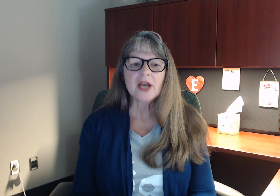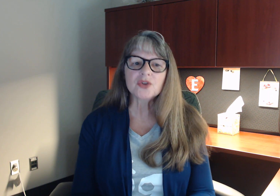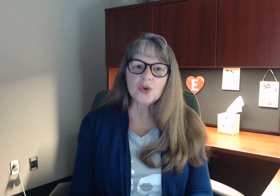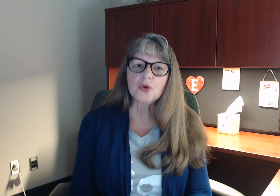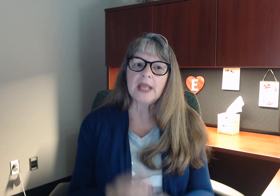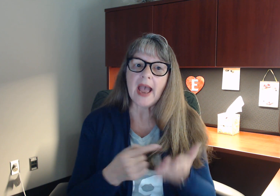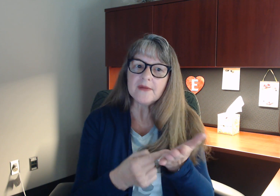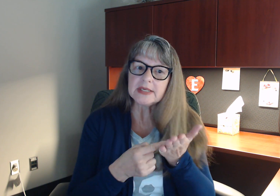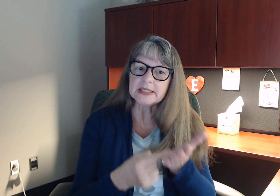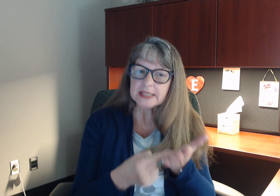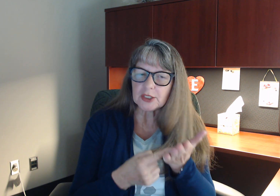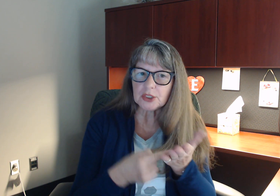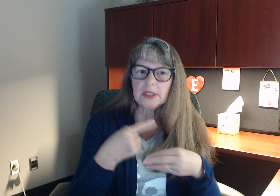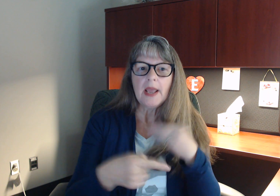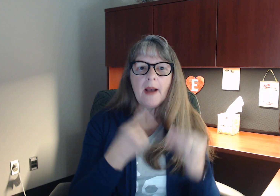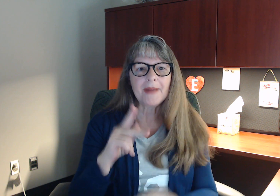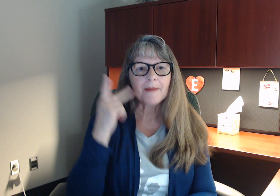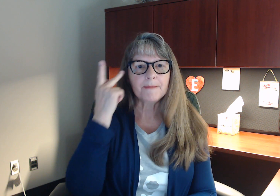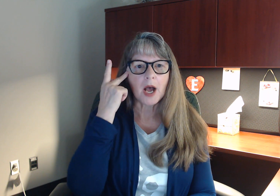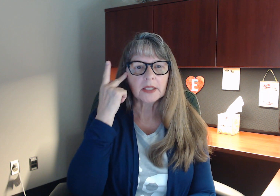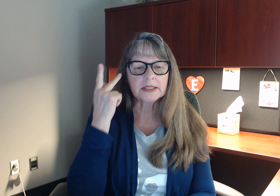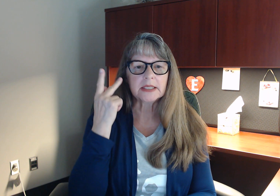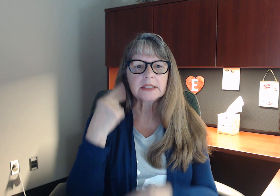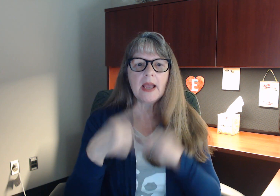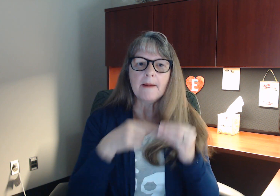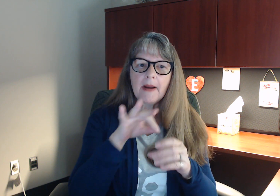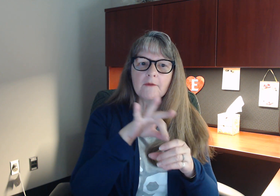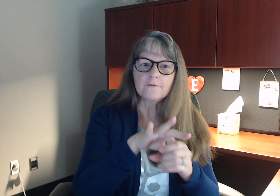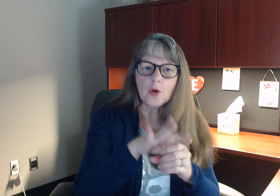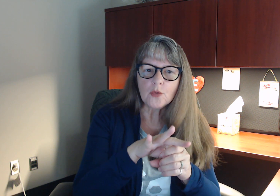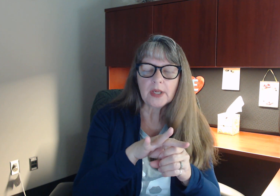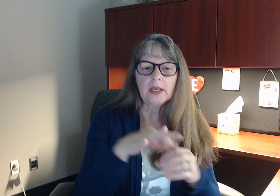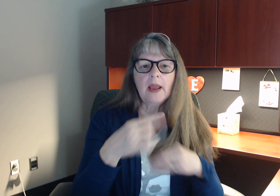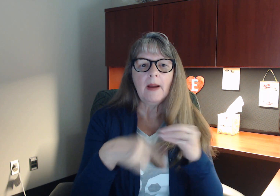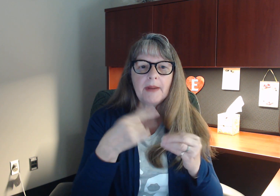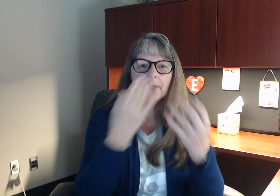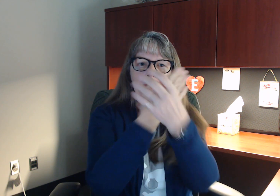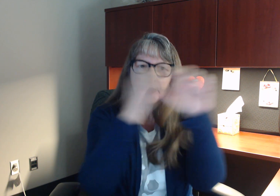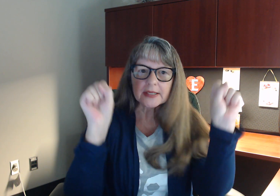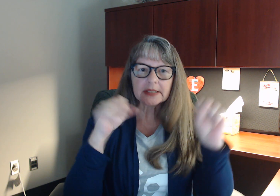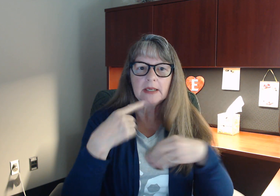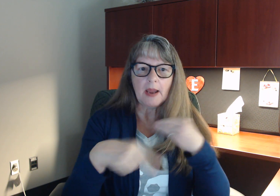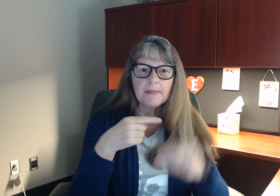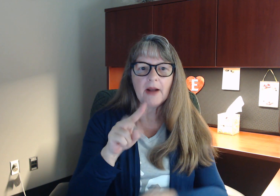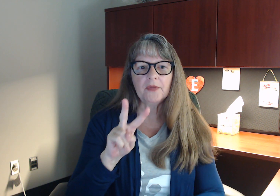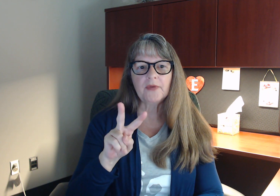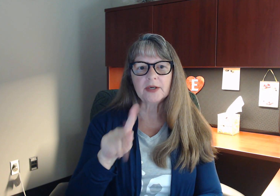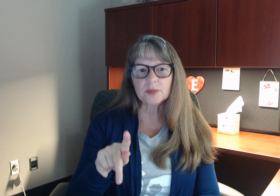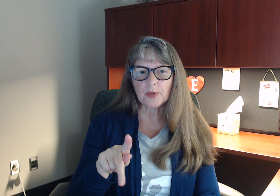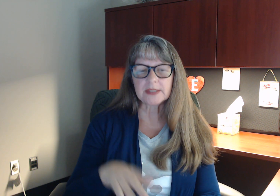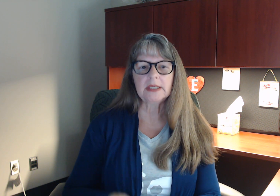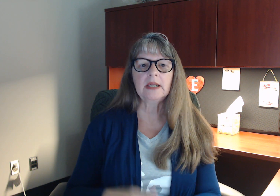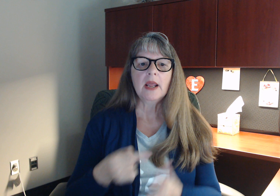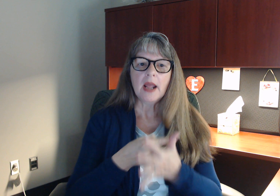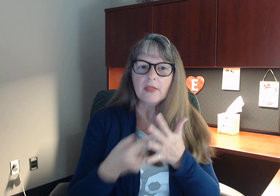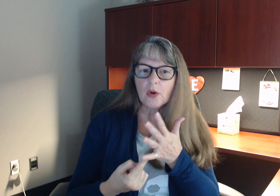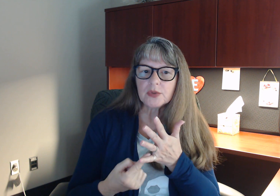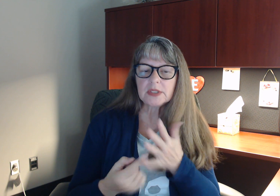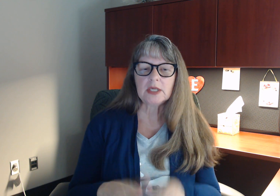you can have a discussion about politics, about voting, about the president, about the vice president, and those things, and